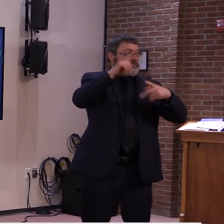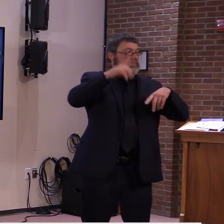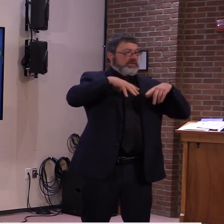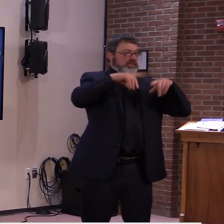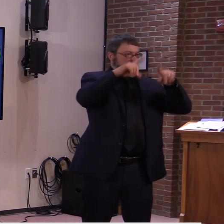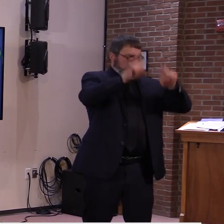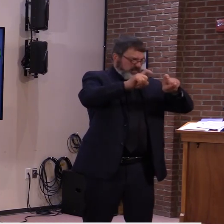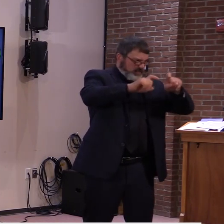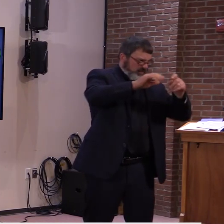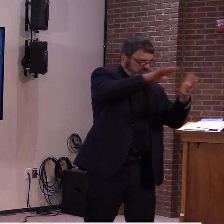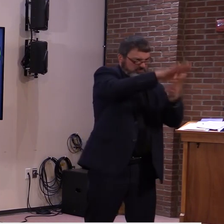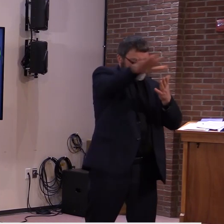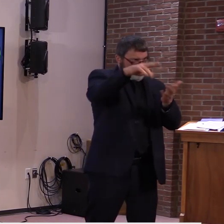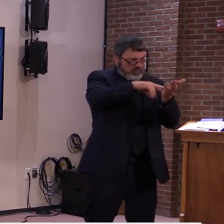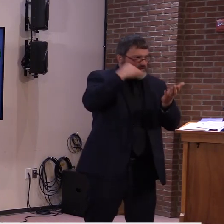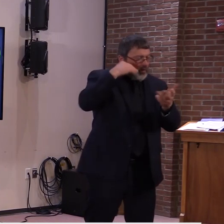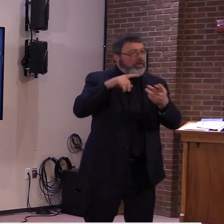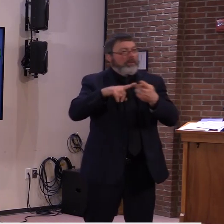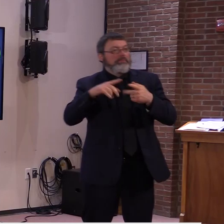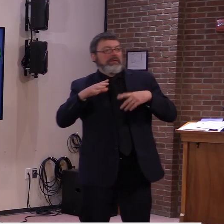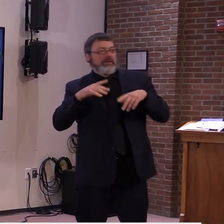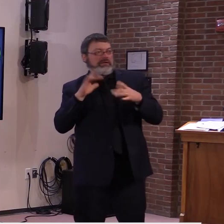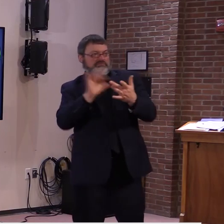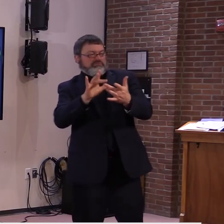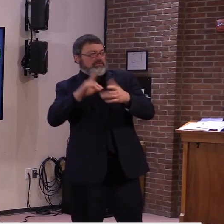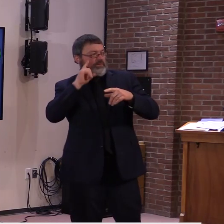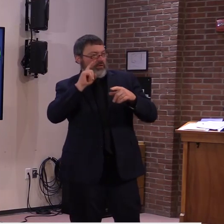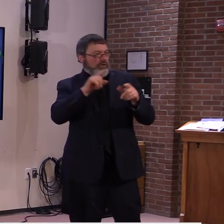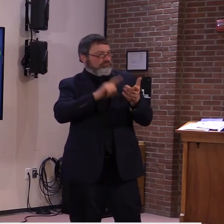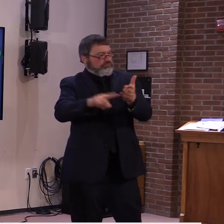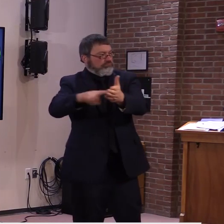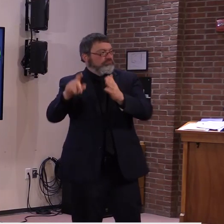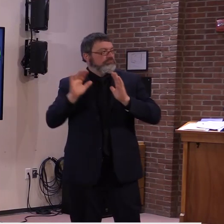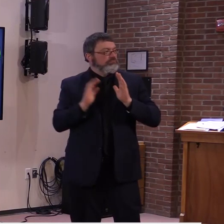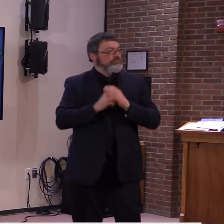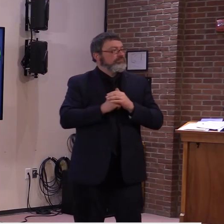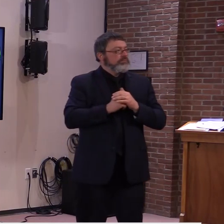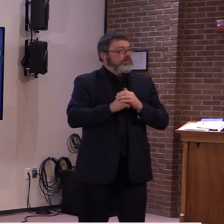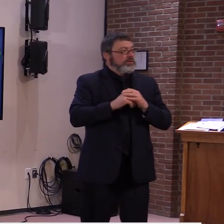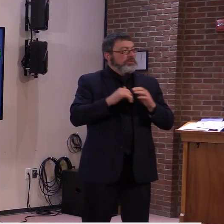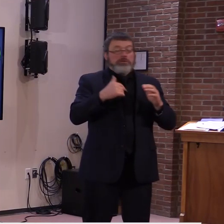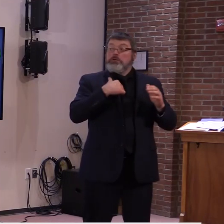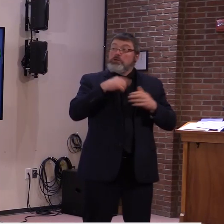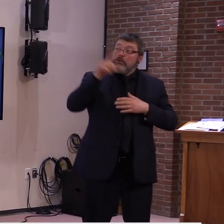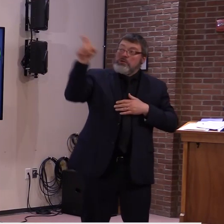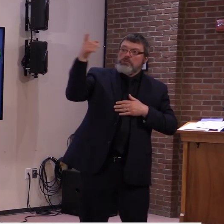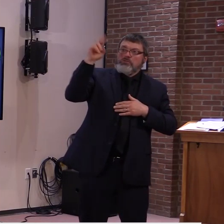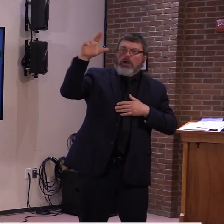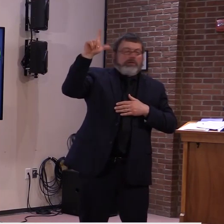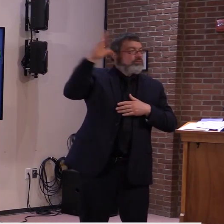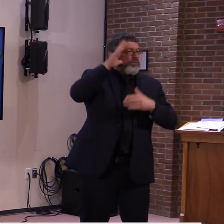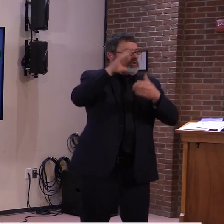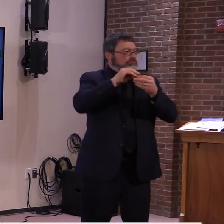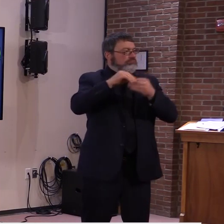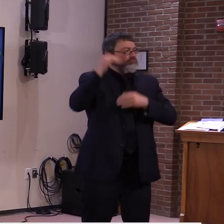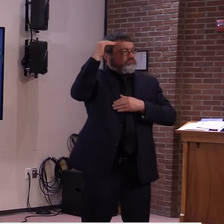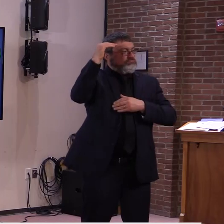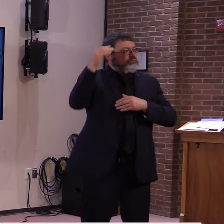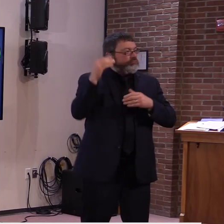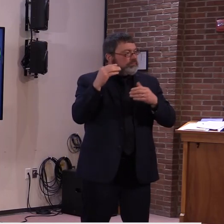we're really focusing on long-term care. As you know, we've had several outbreaks in long-term care facilities, and we think that